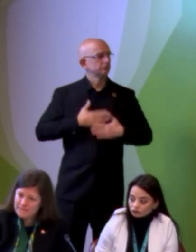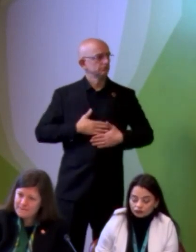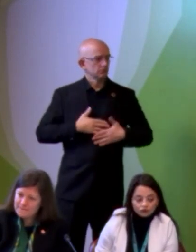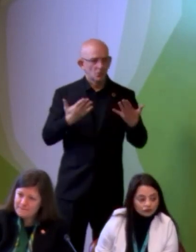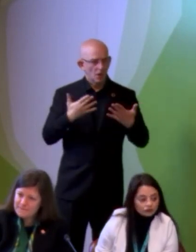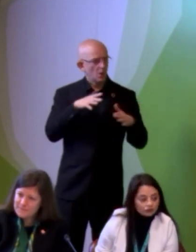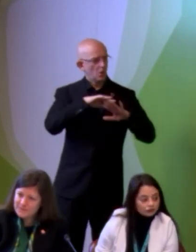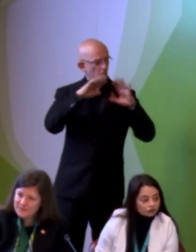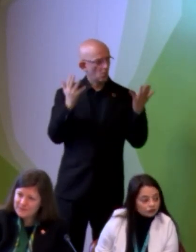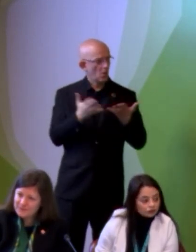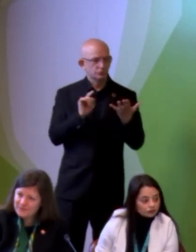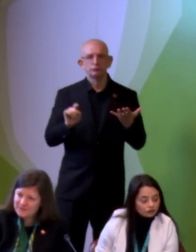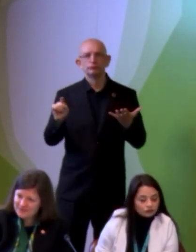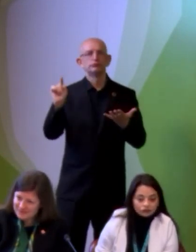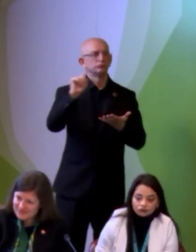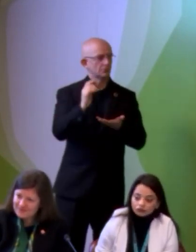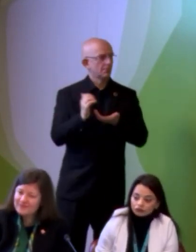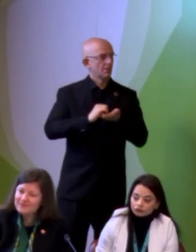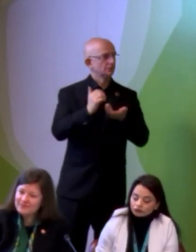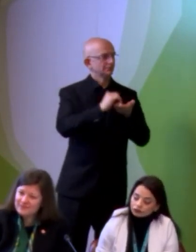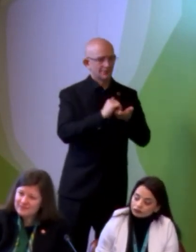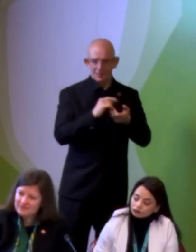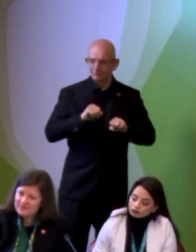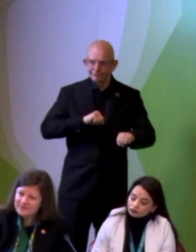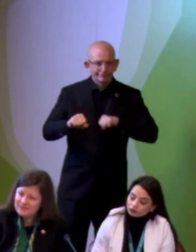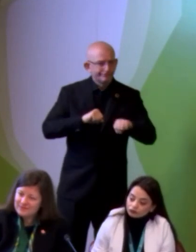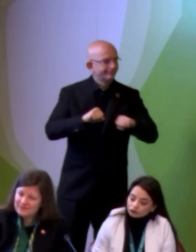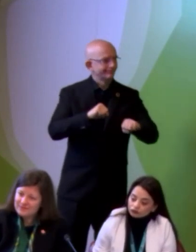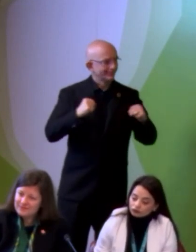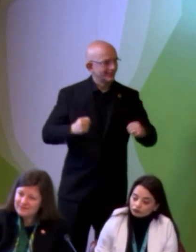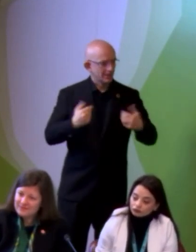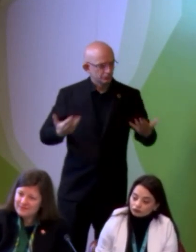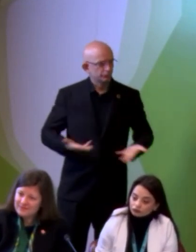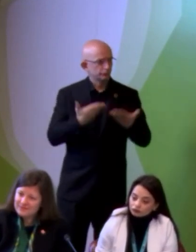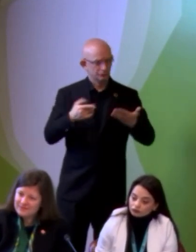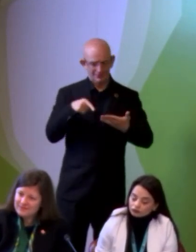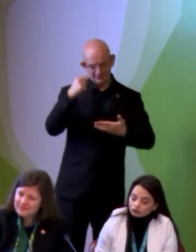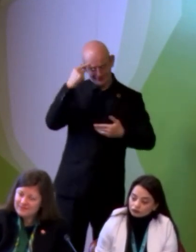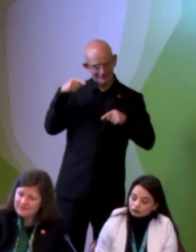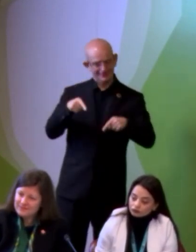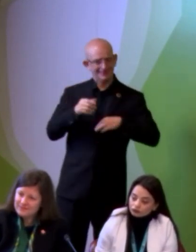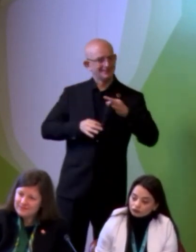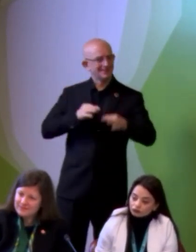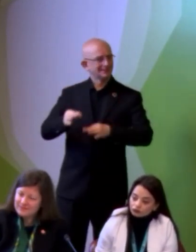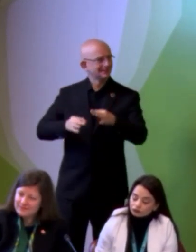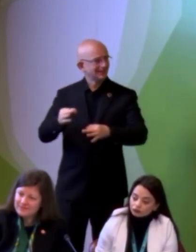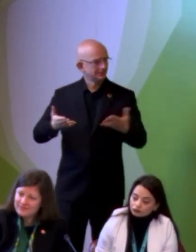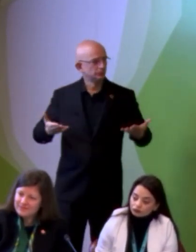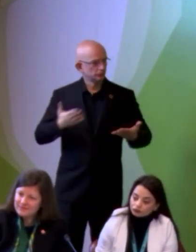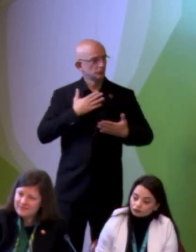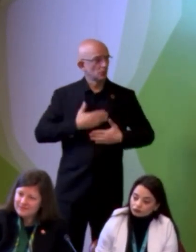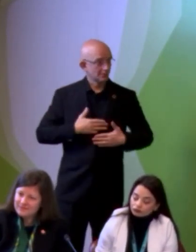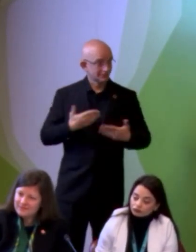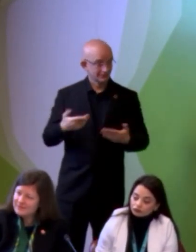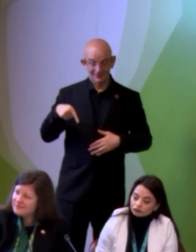have to make sure that we develop a strategy. And in fact, in South Sudan, we have a big